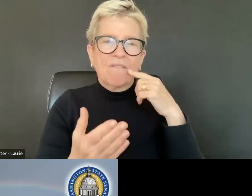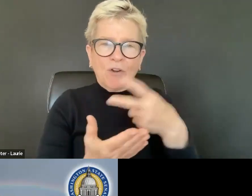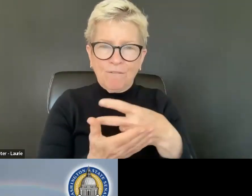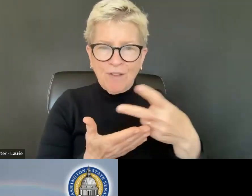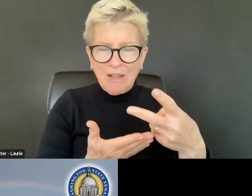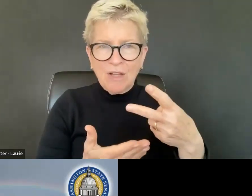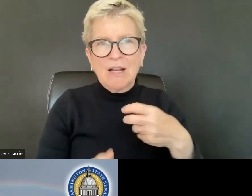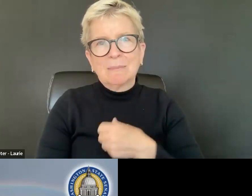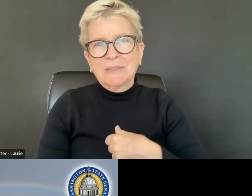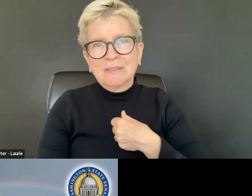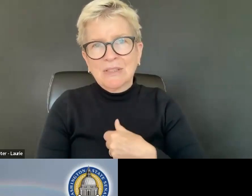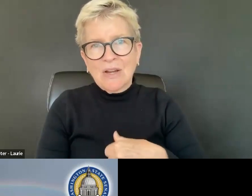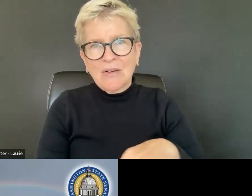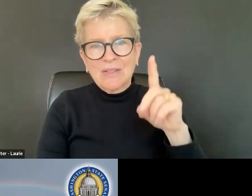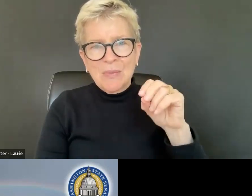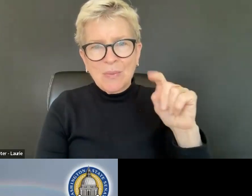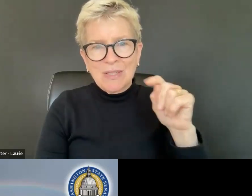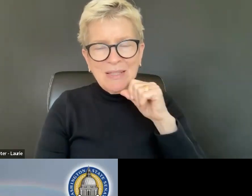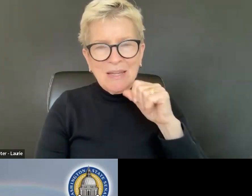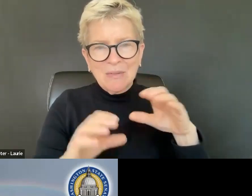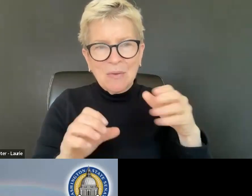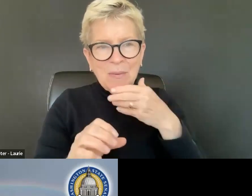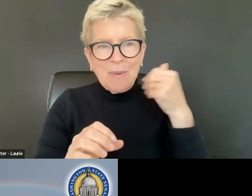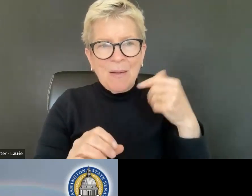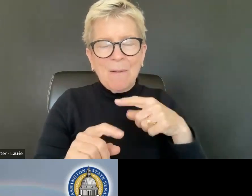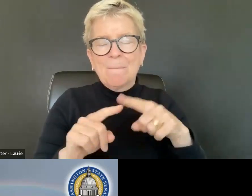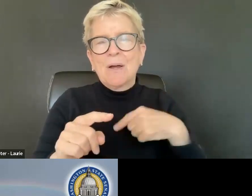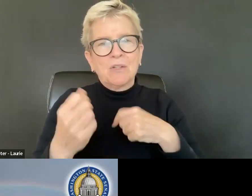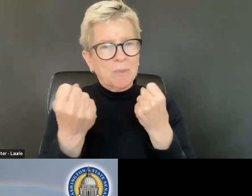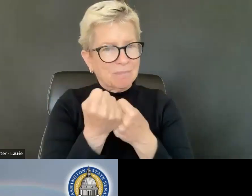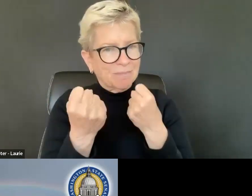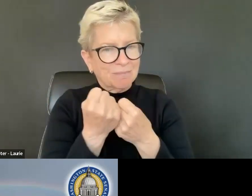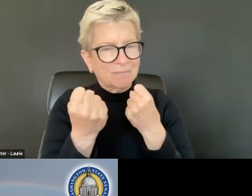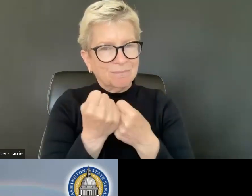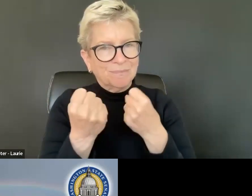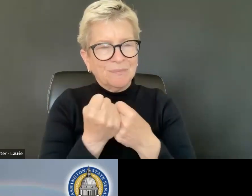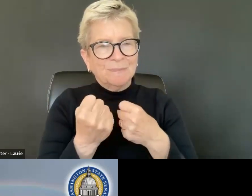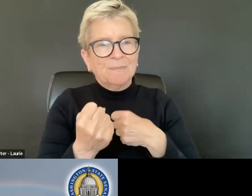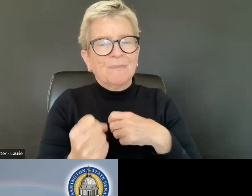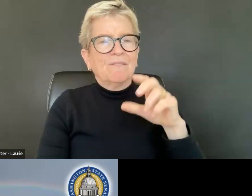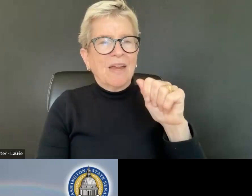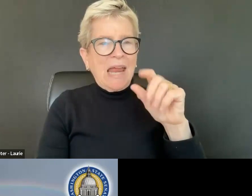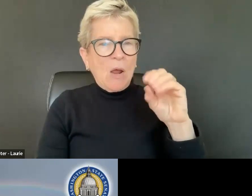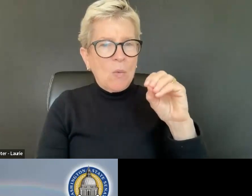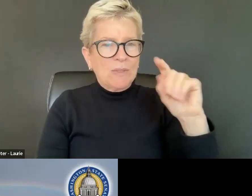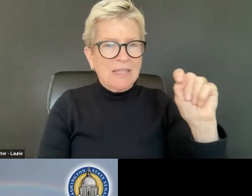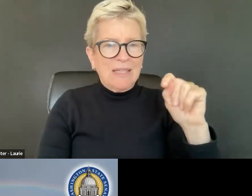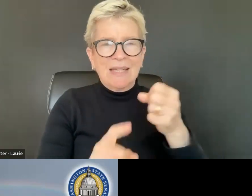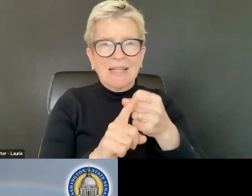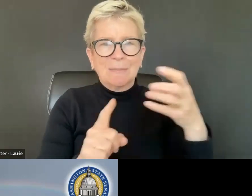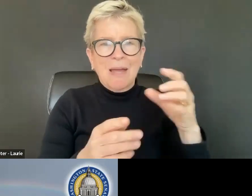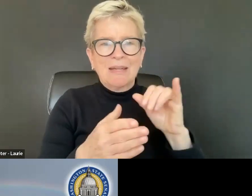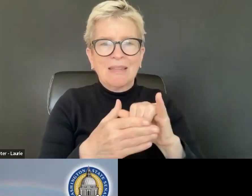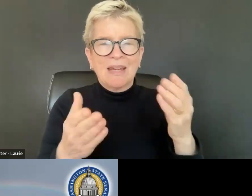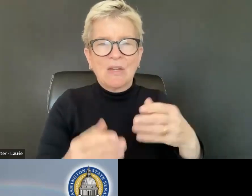that AOT didn't do better this session, but you have been a tireless advocate for expanding AOT in Washington. I'm personally grateful for